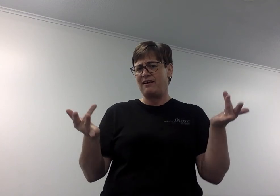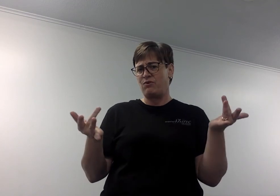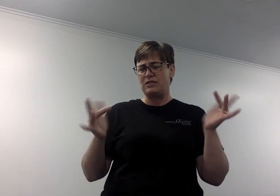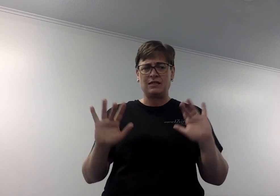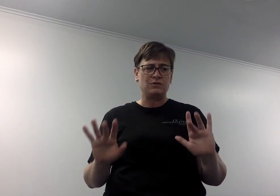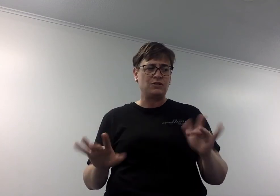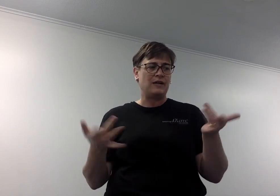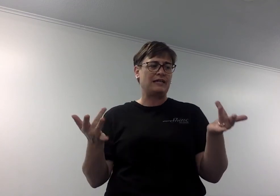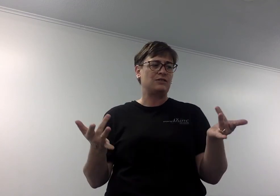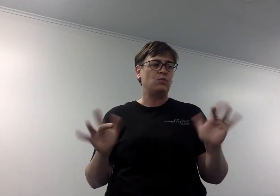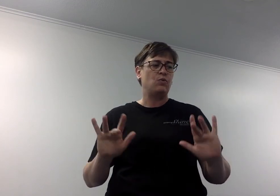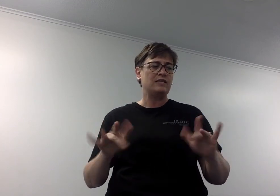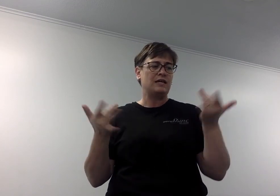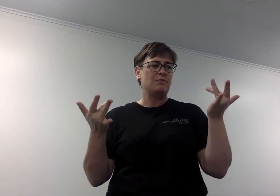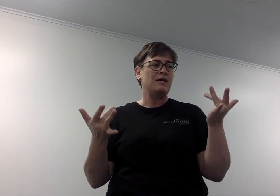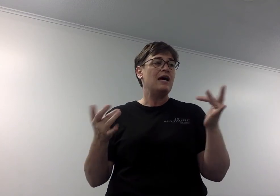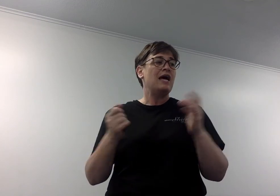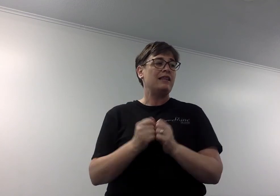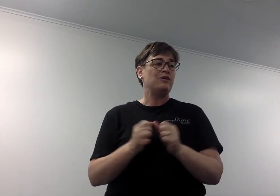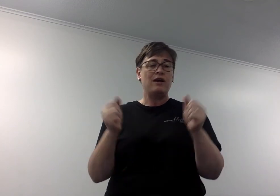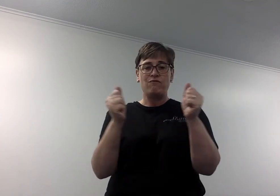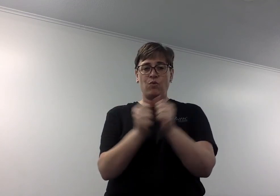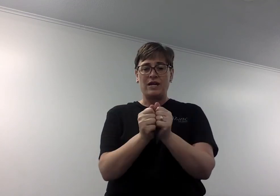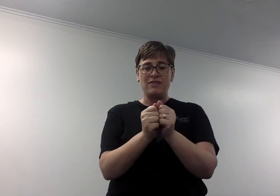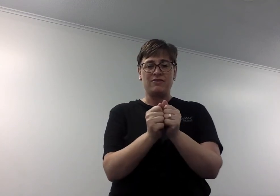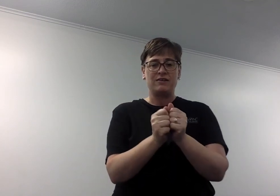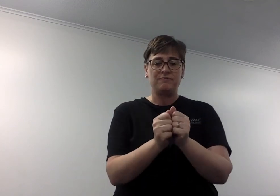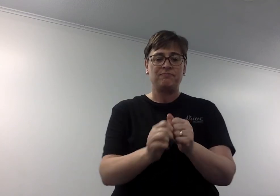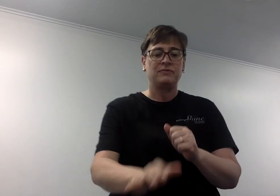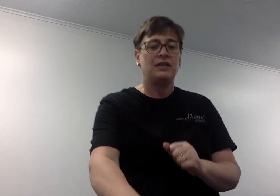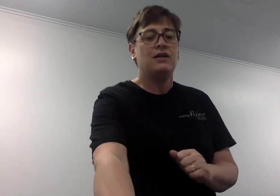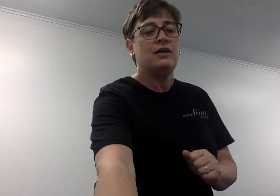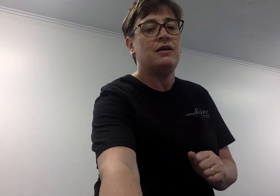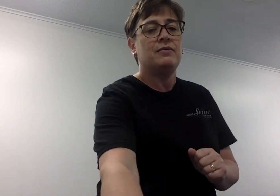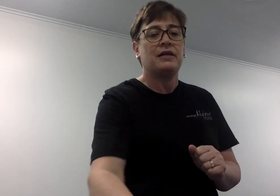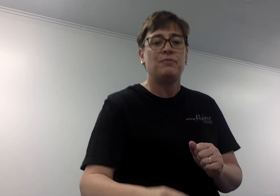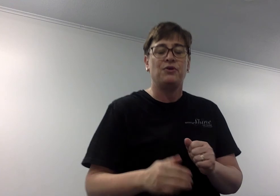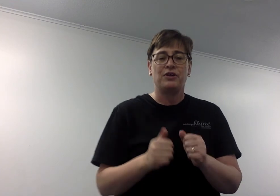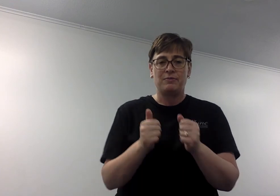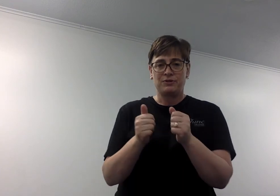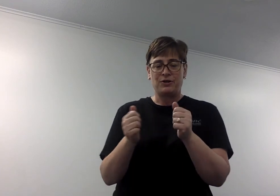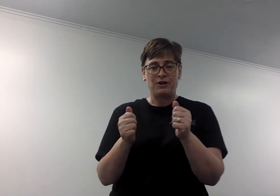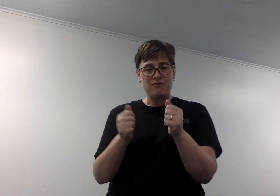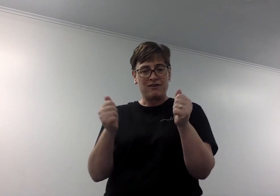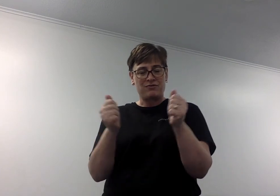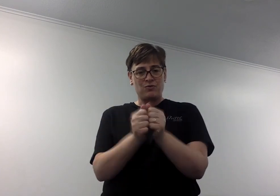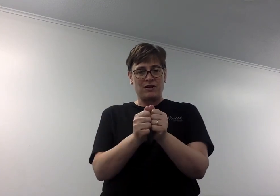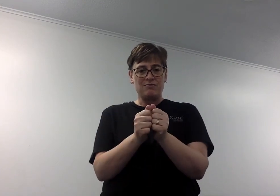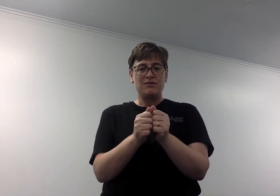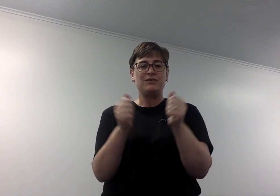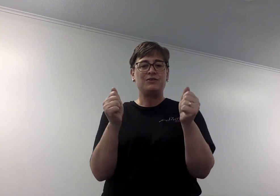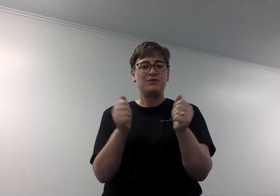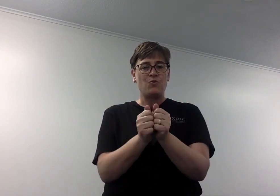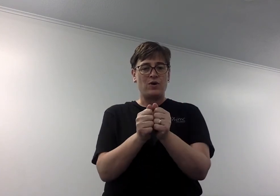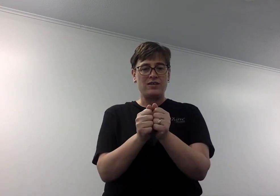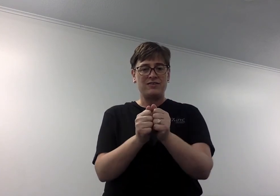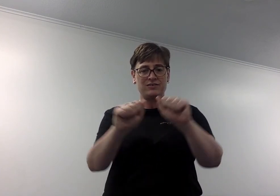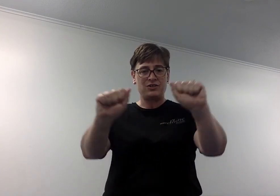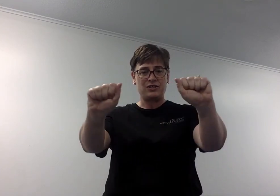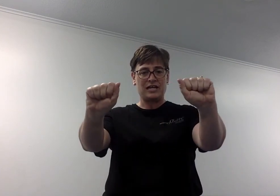always seen it with two hands. What's up? And then you have with. The computer keeps turning off after a while. With, so you're taking